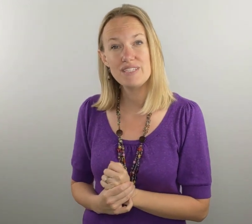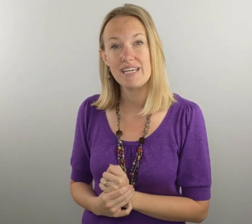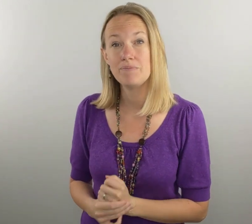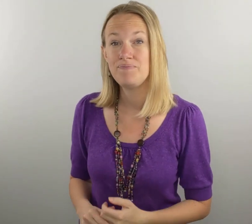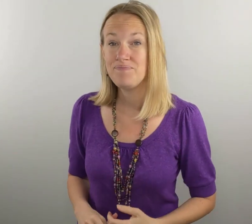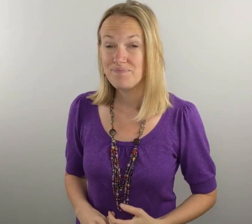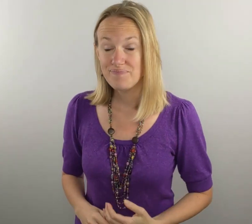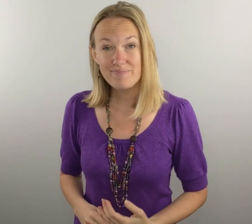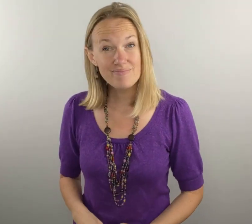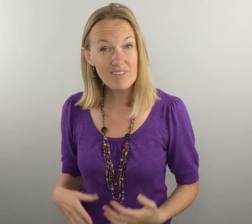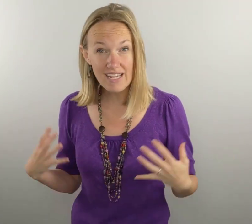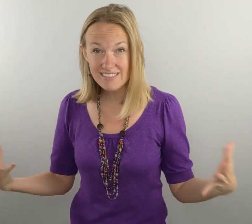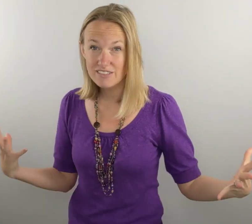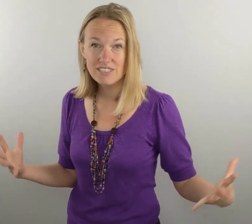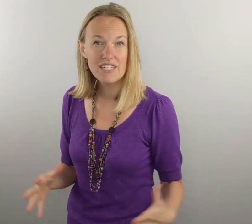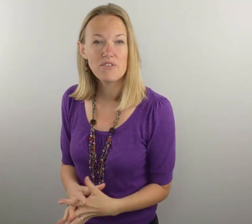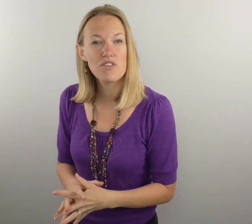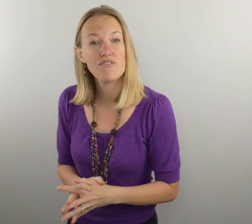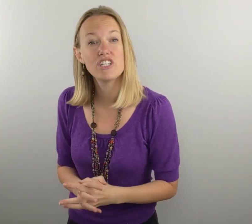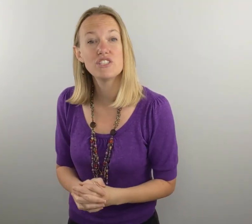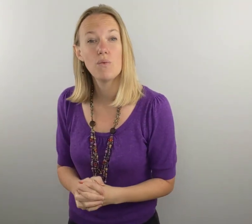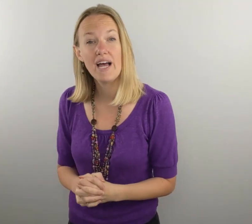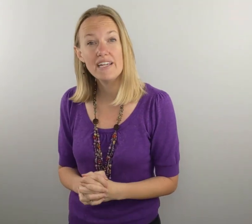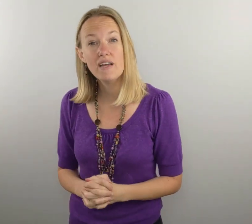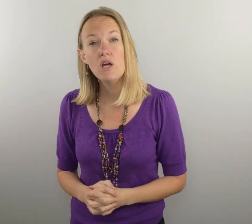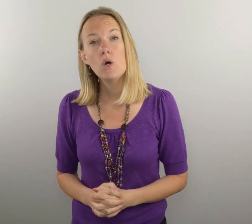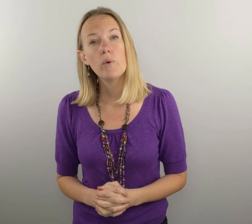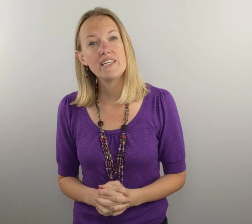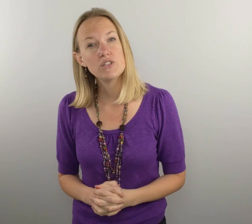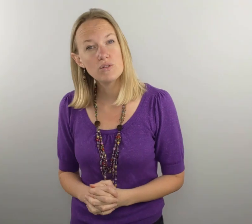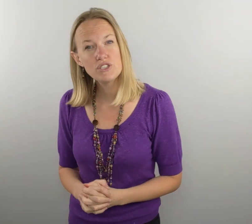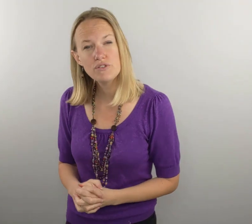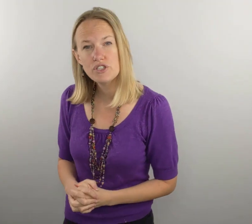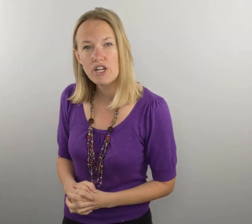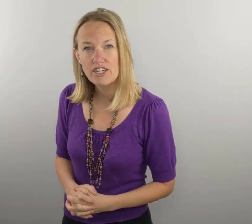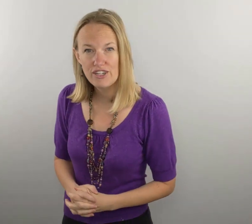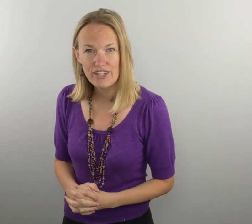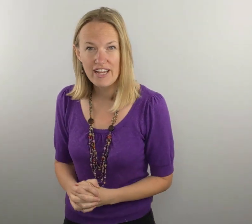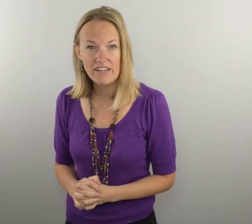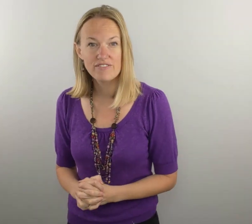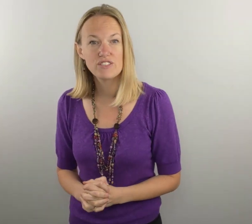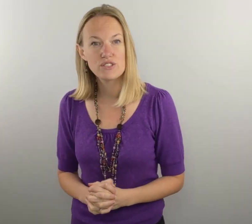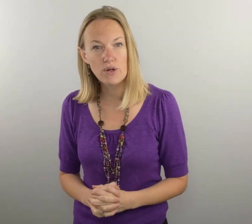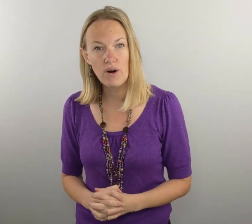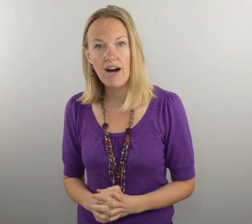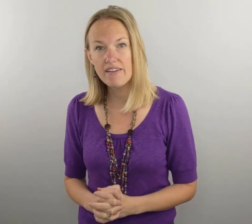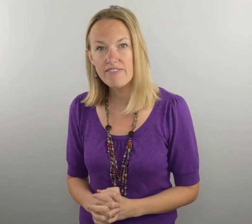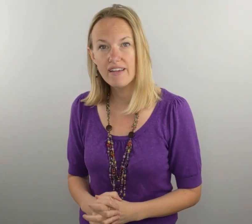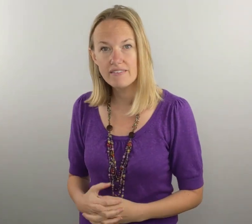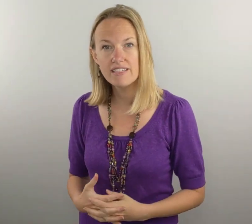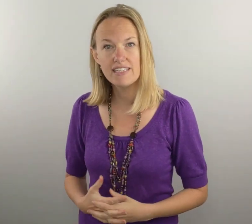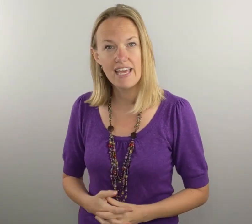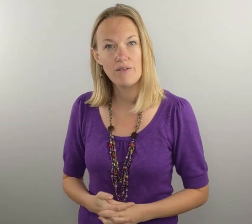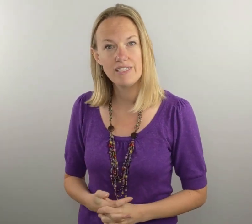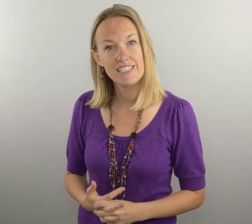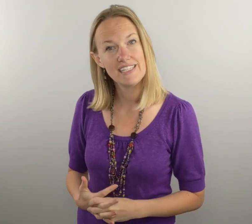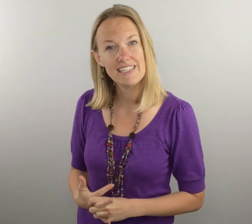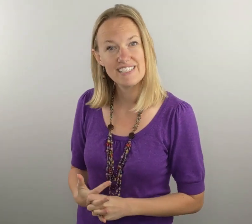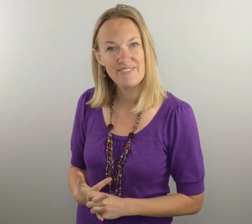music. Okay, so starting with verse 1, when he told you you're not good enough. So I found the language in this